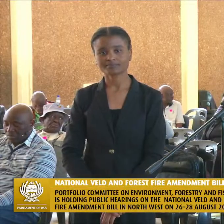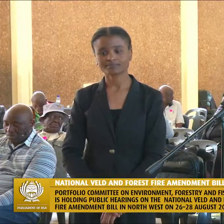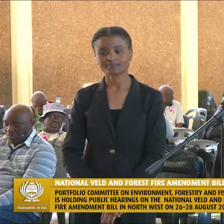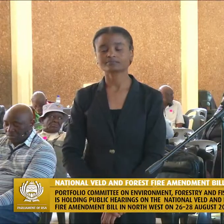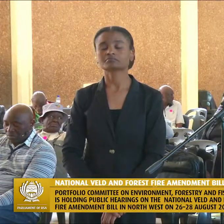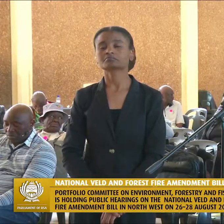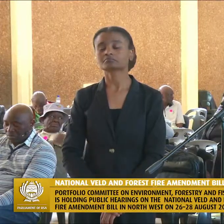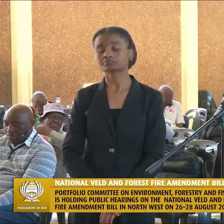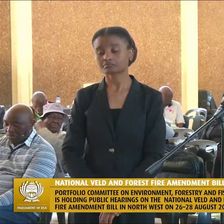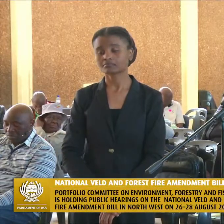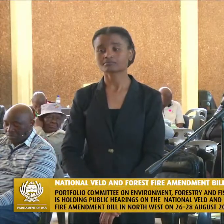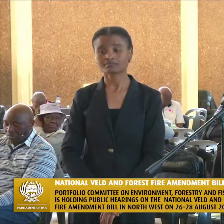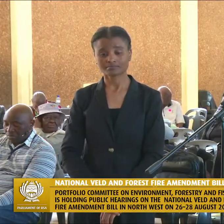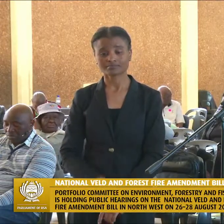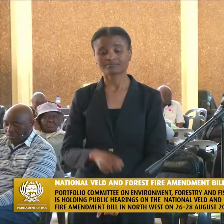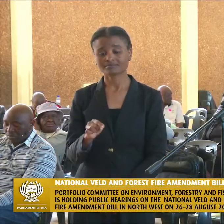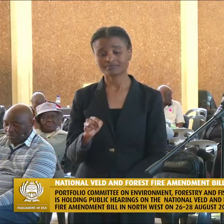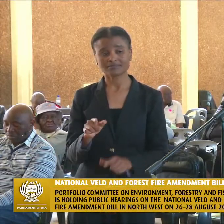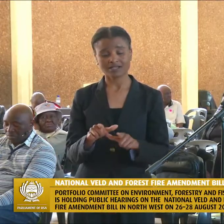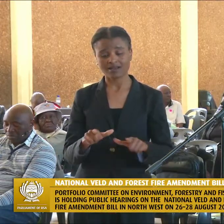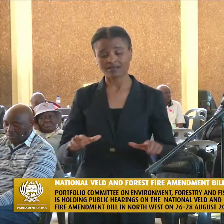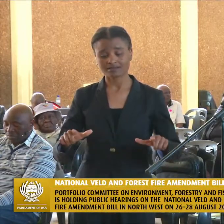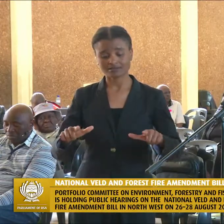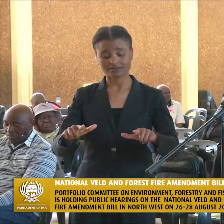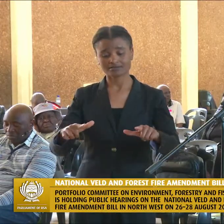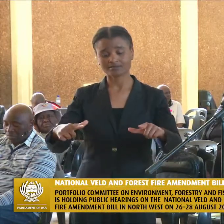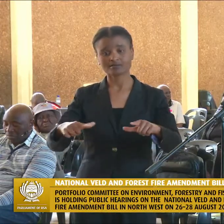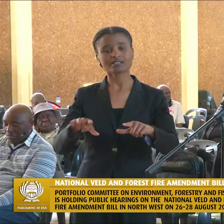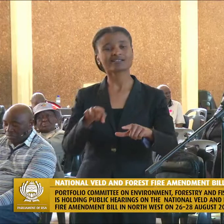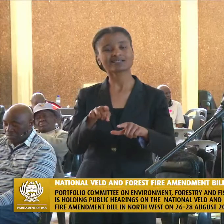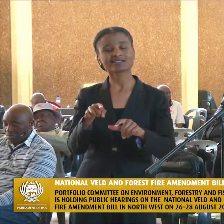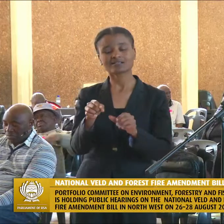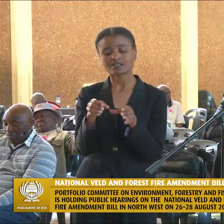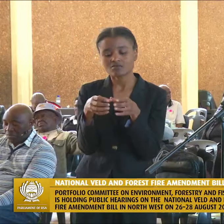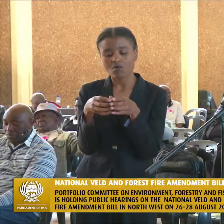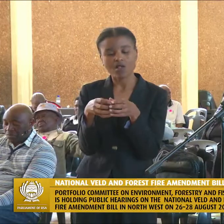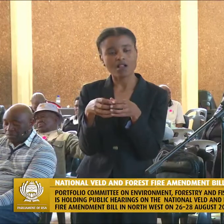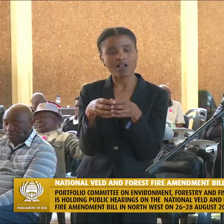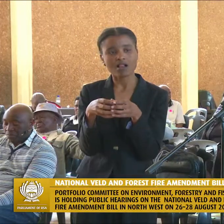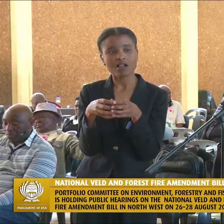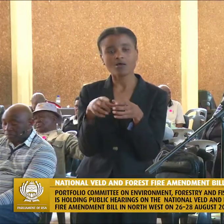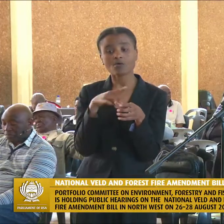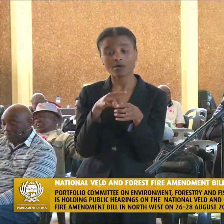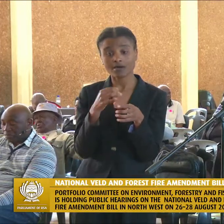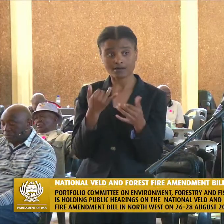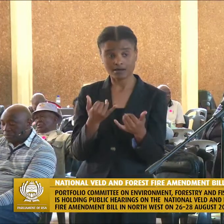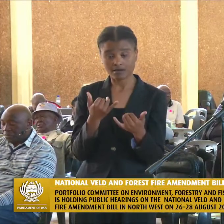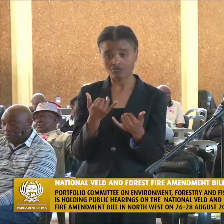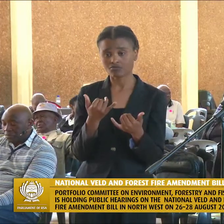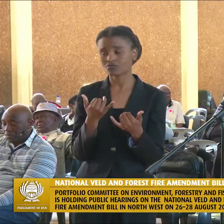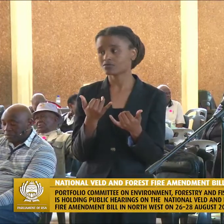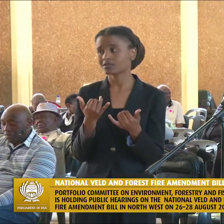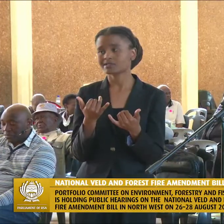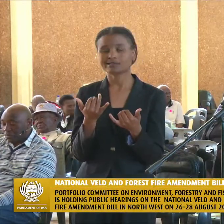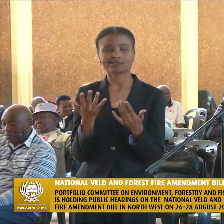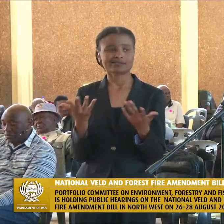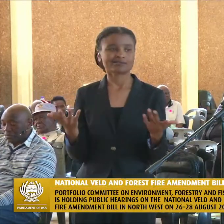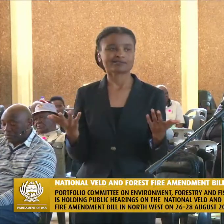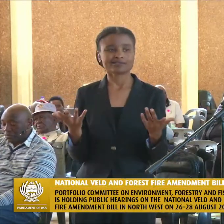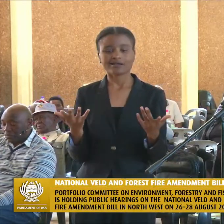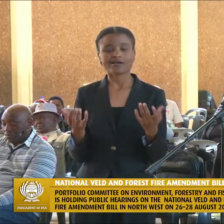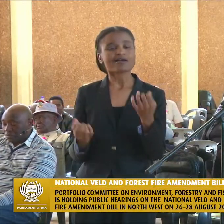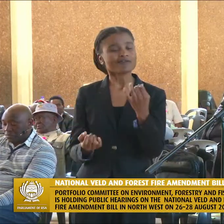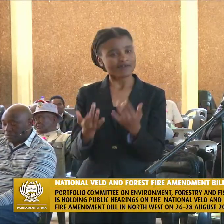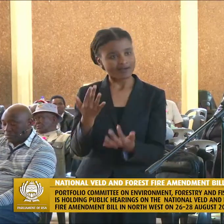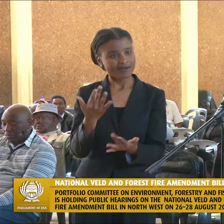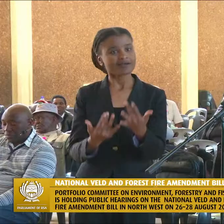the area is very small as you can see now at the season fire seasons they end up not having